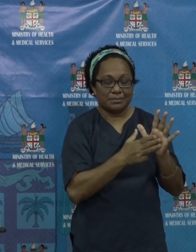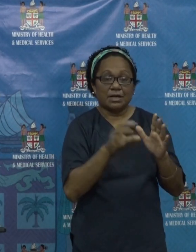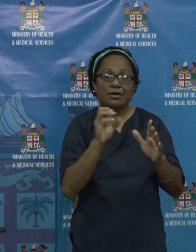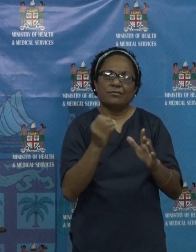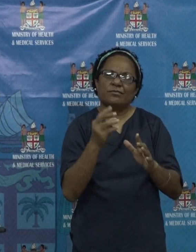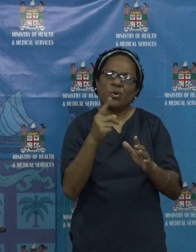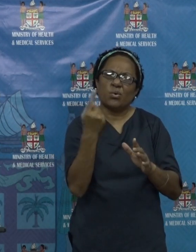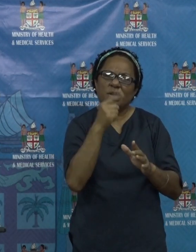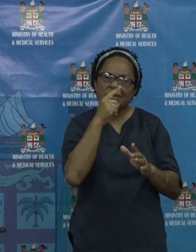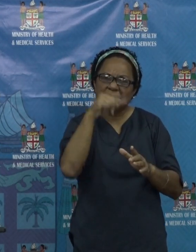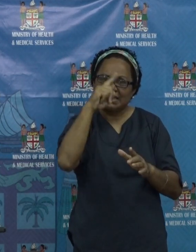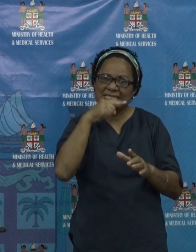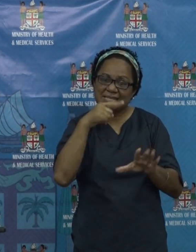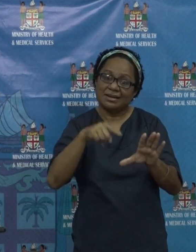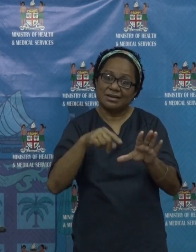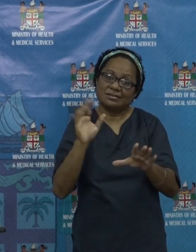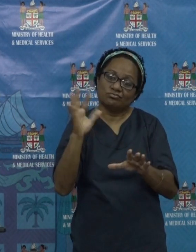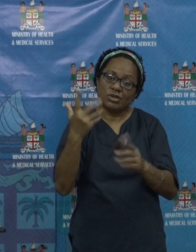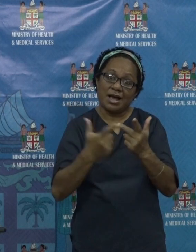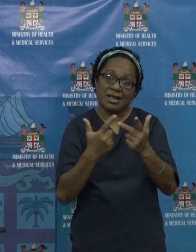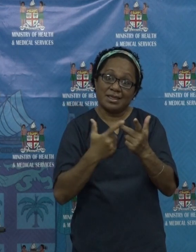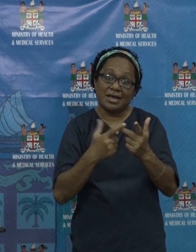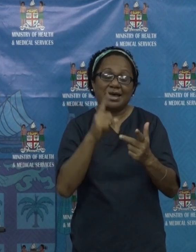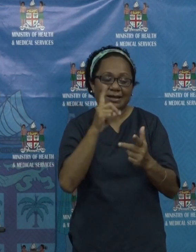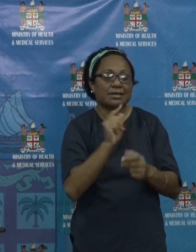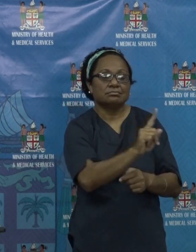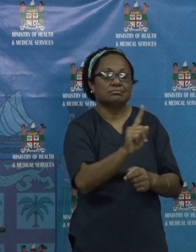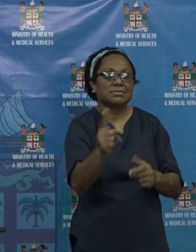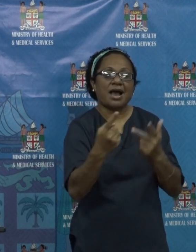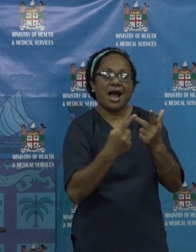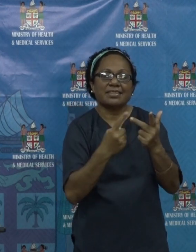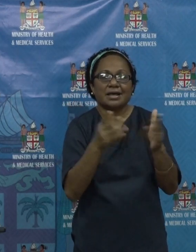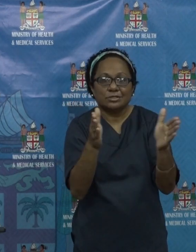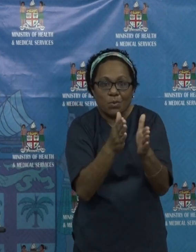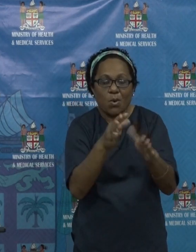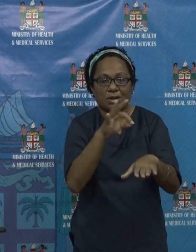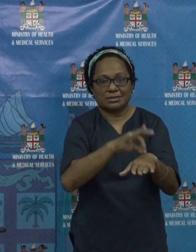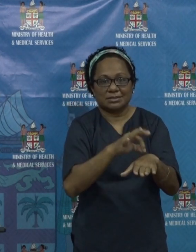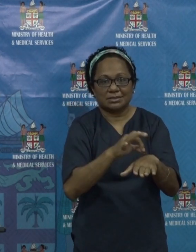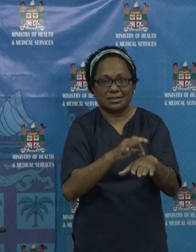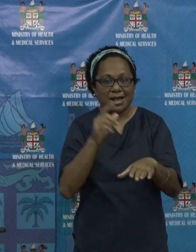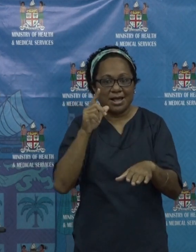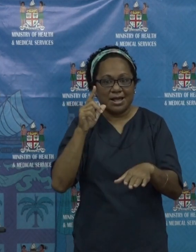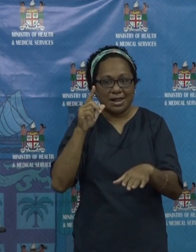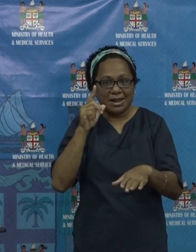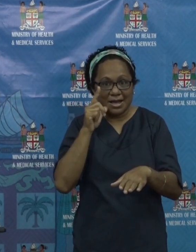services continue in all the other health centers in the Lami Suvarnasuri